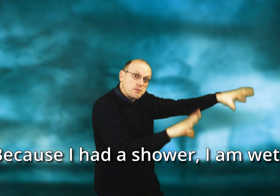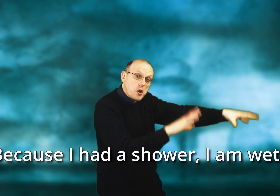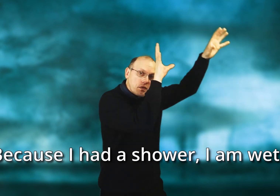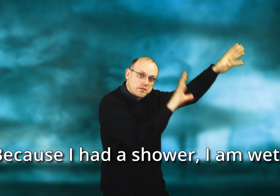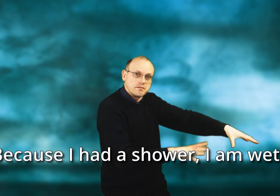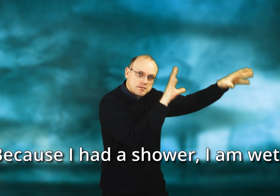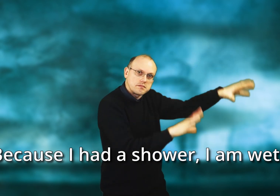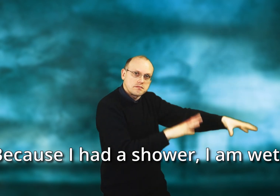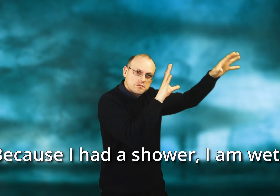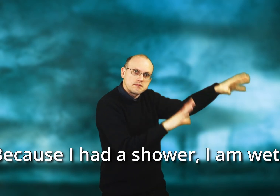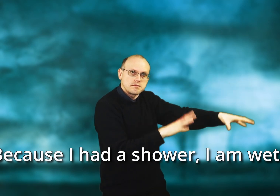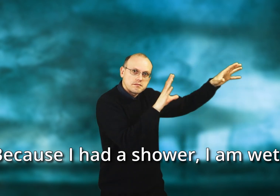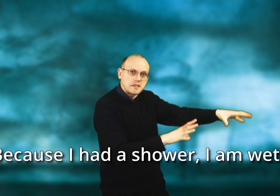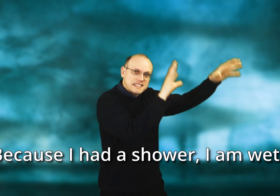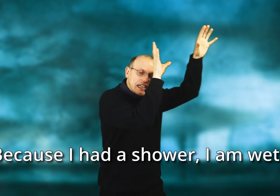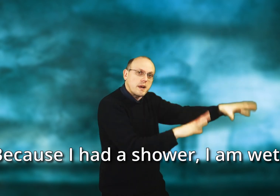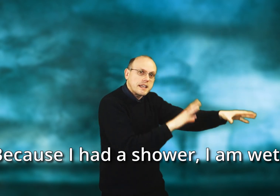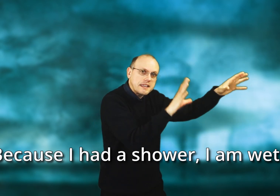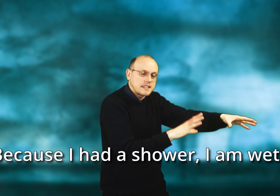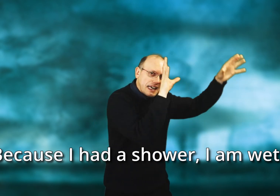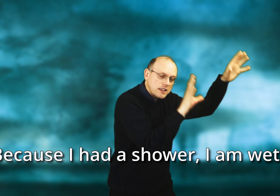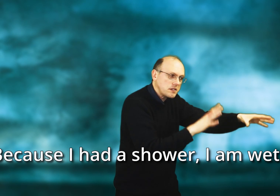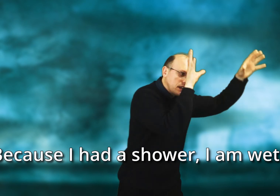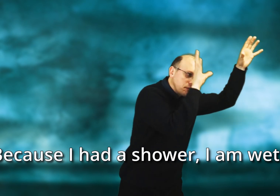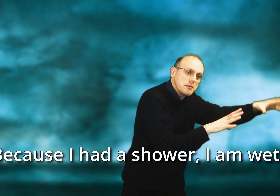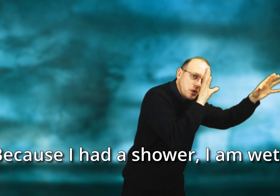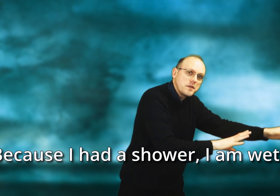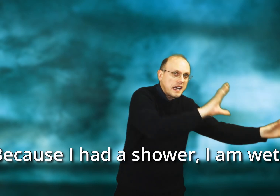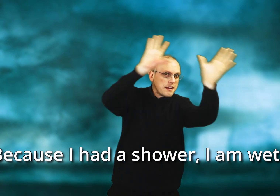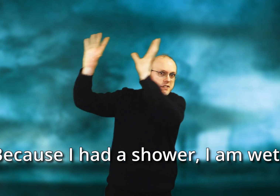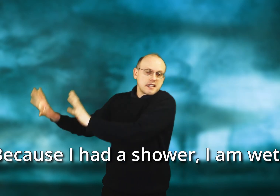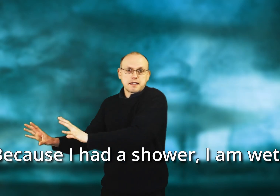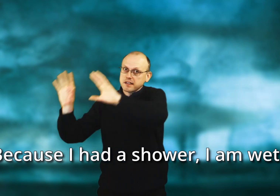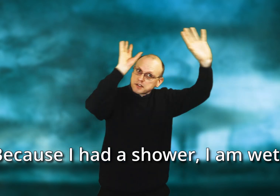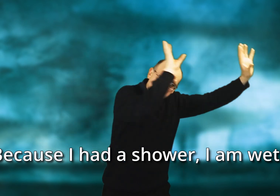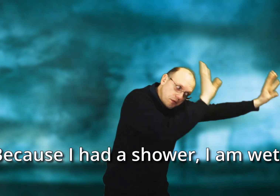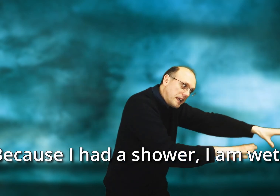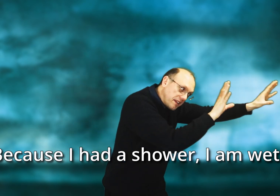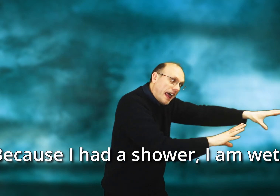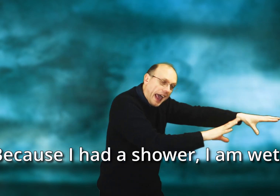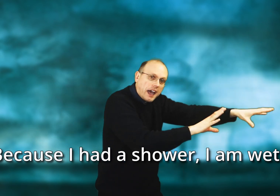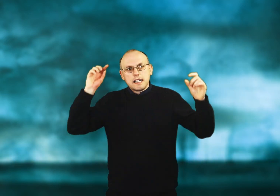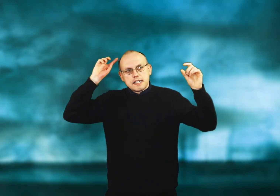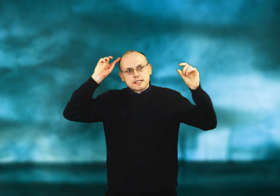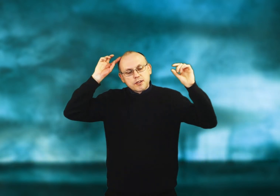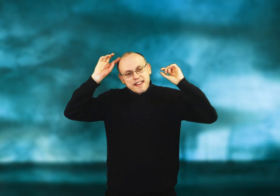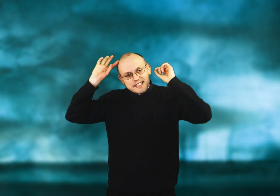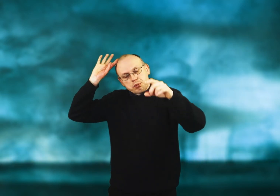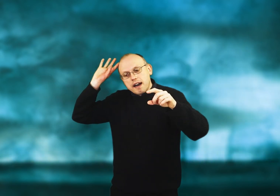move. It stays where it is. It cannot be moved at the start. It's got to be there. So that's why